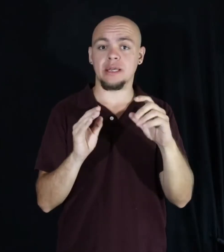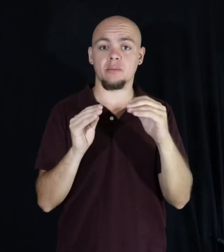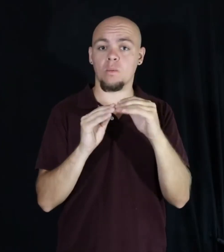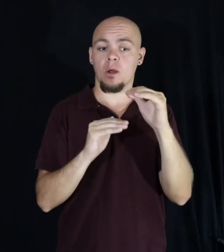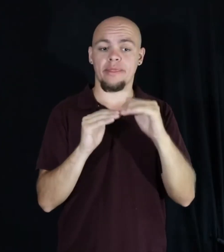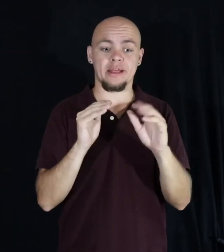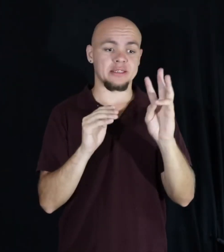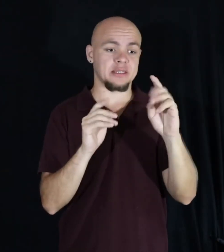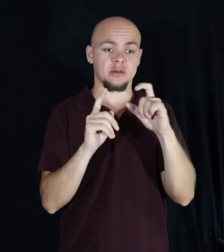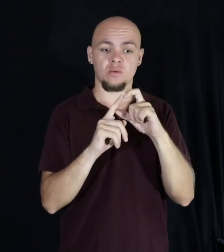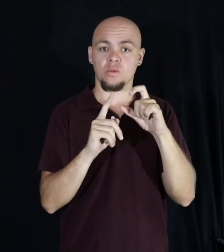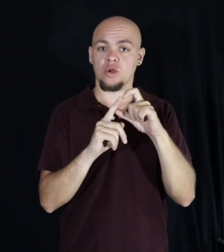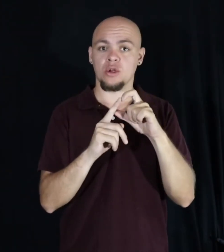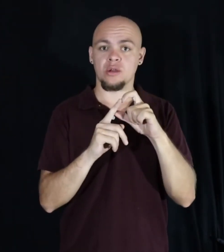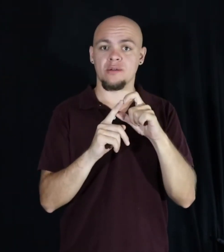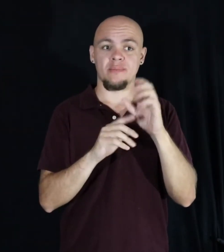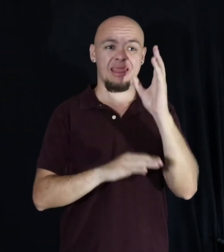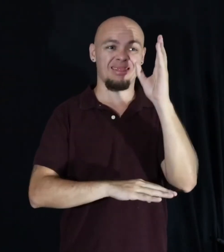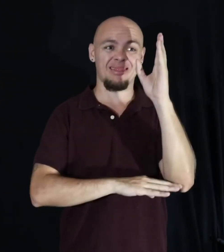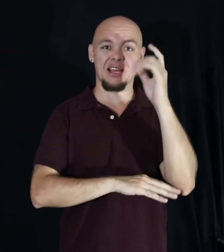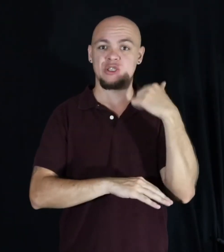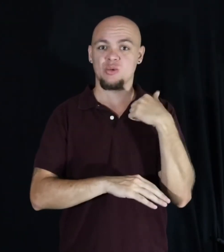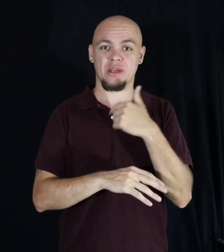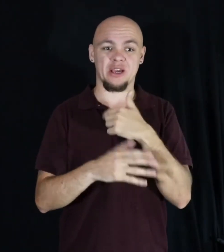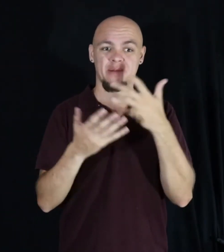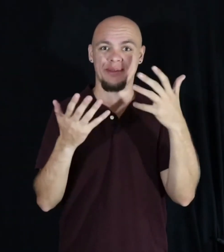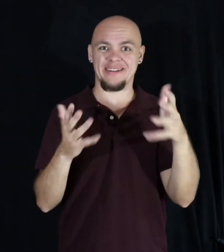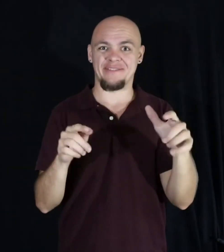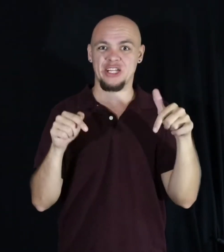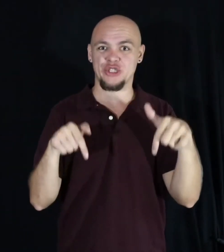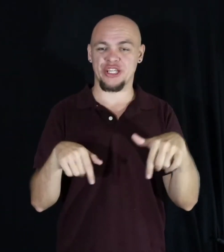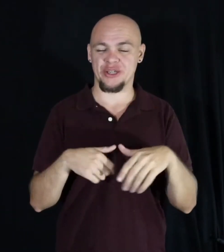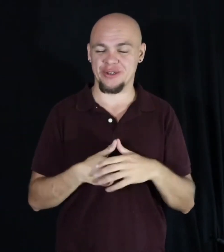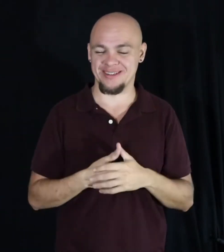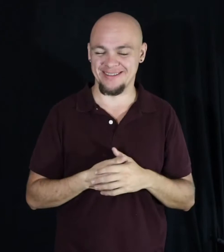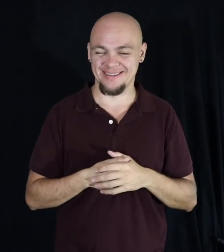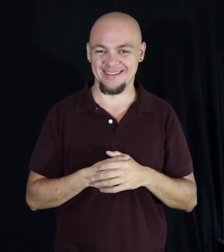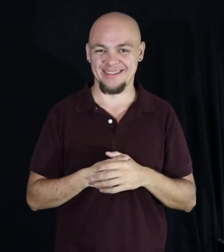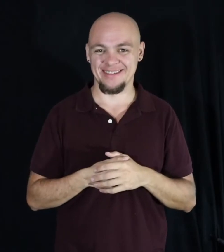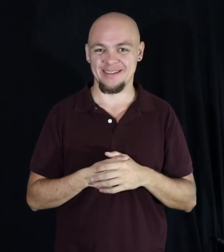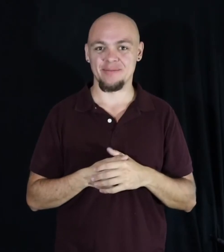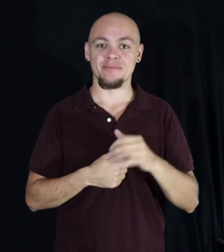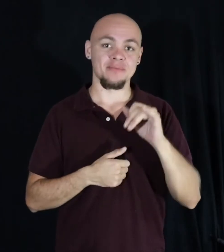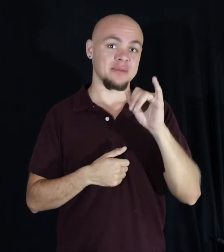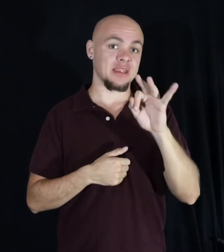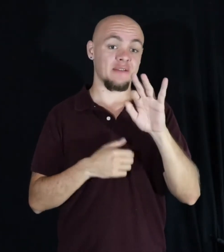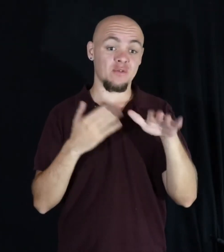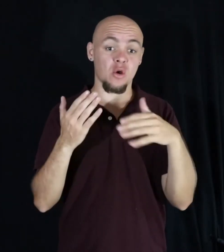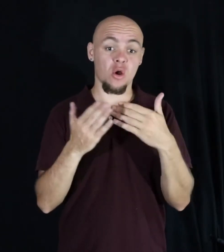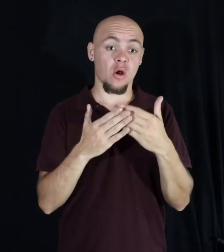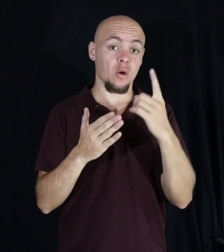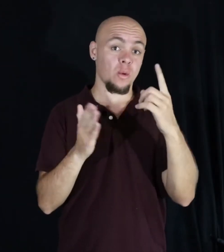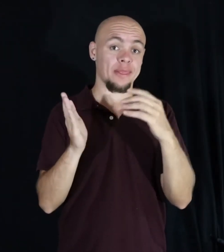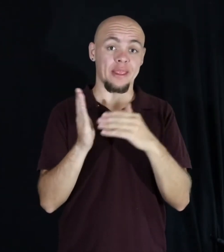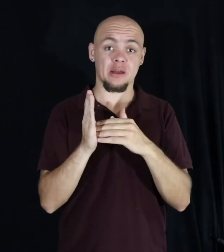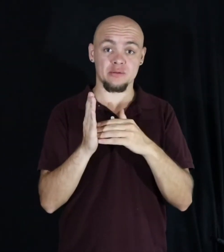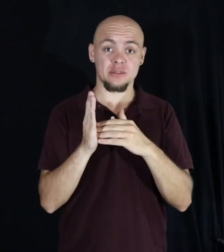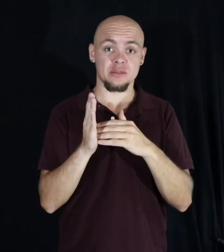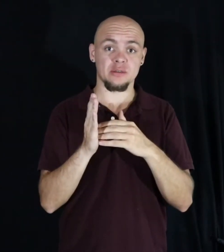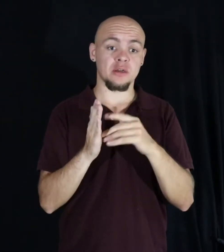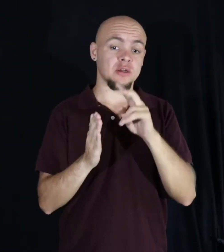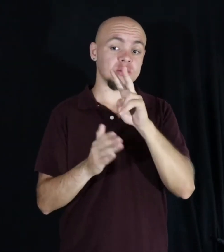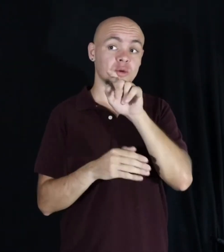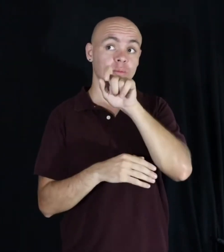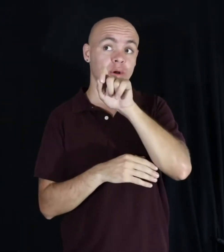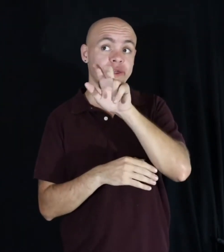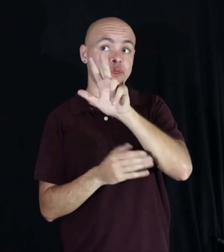We could have been done by lunch here. I mean, and if you did this for all 1,000 TED Talks, you would get from